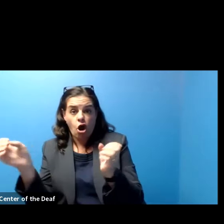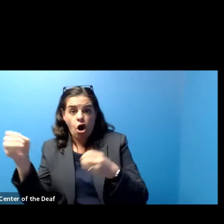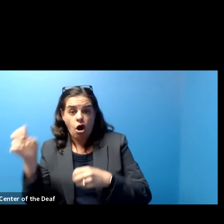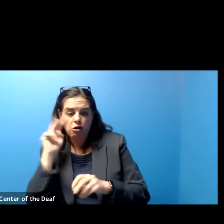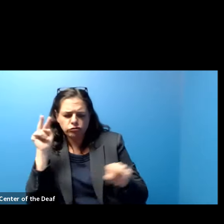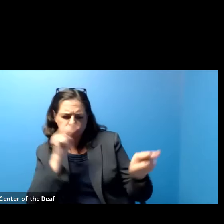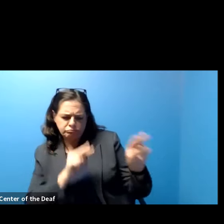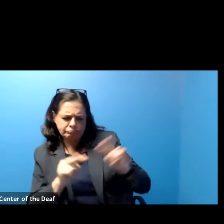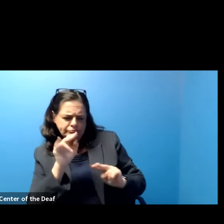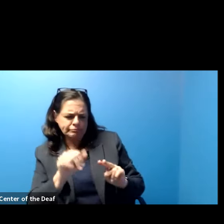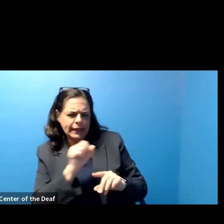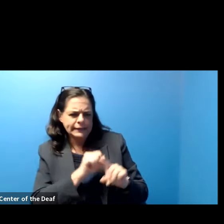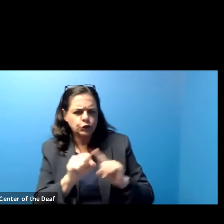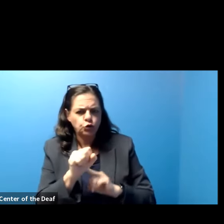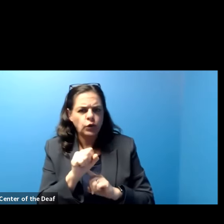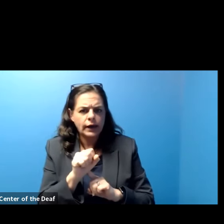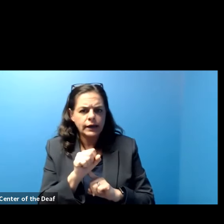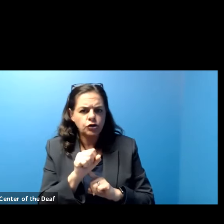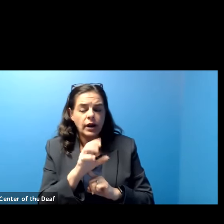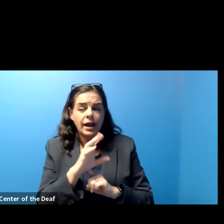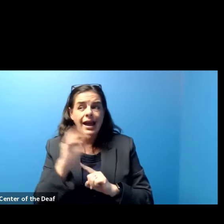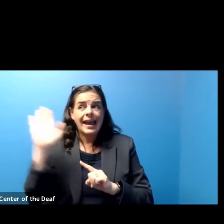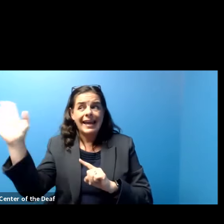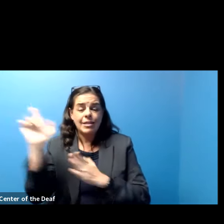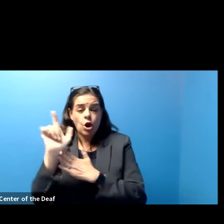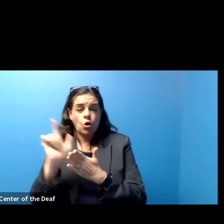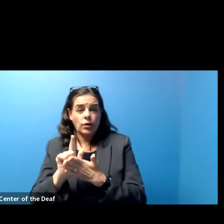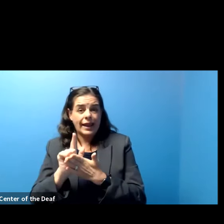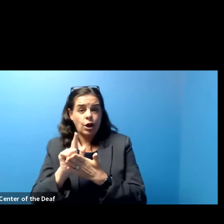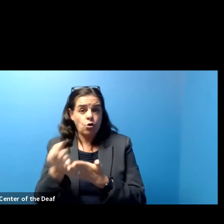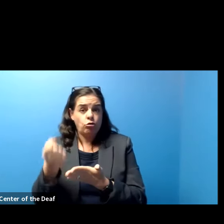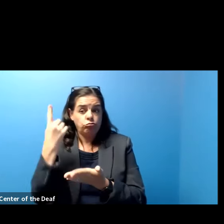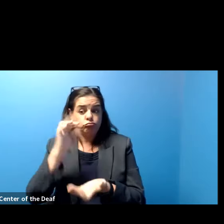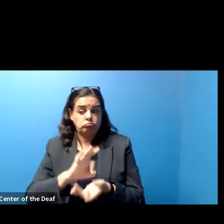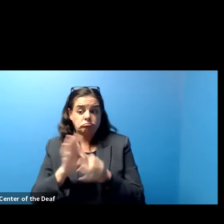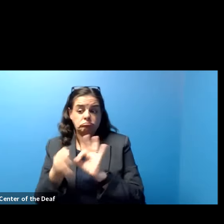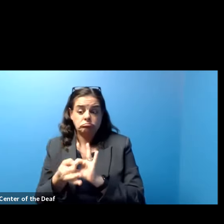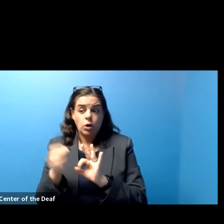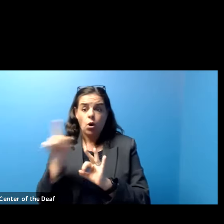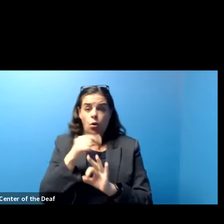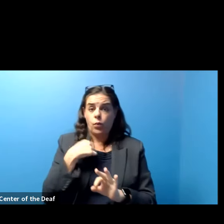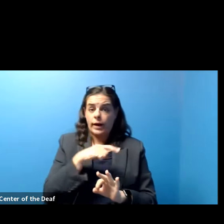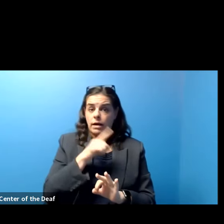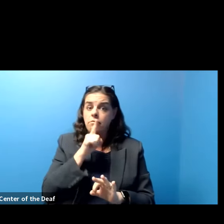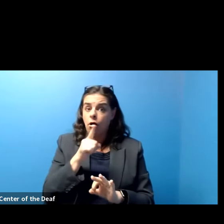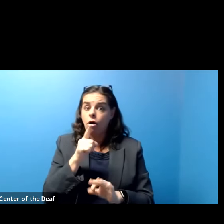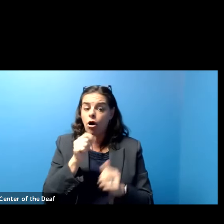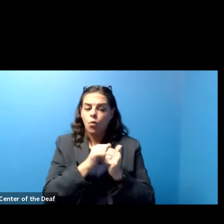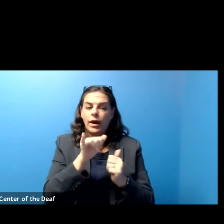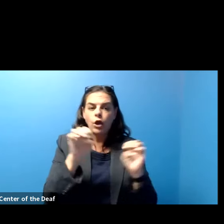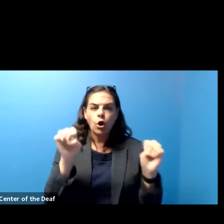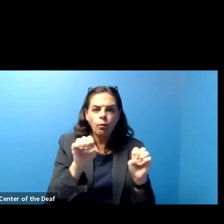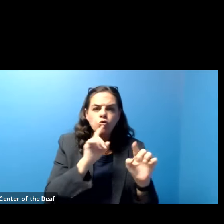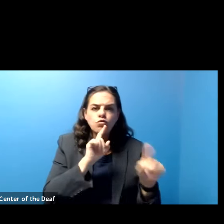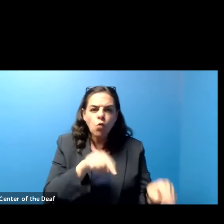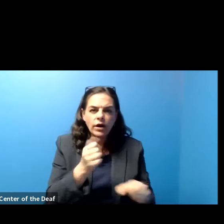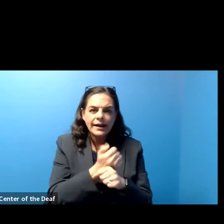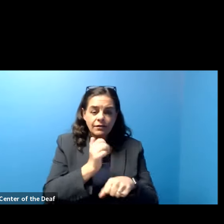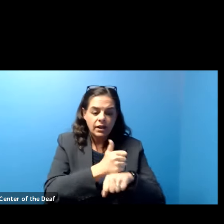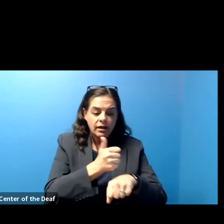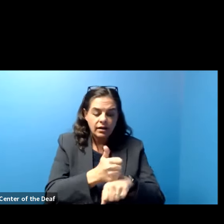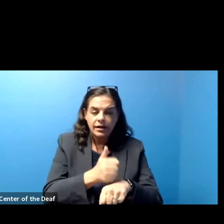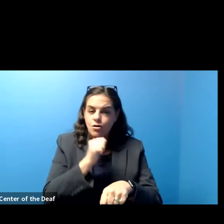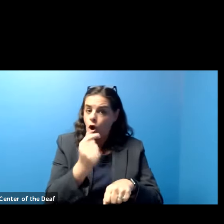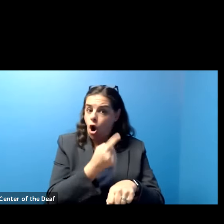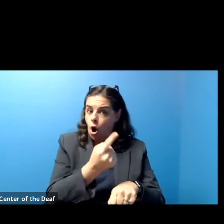the situation and their legal interpretation of where we are under the emergency orders and other things that are in place that aren't always in